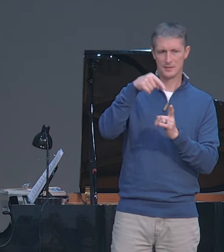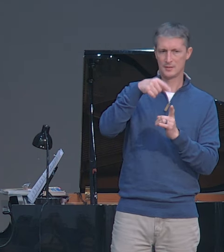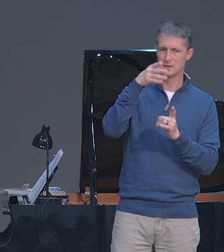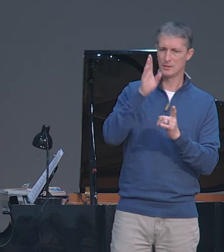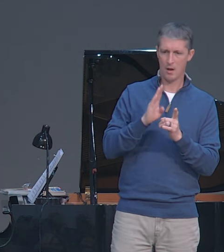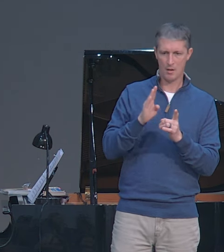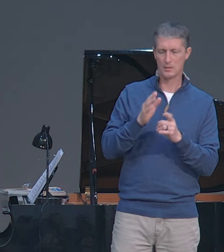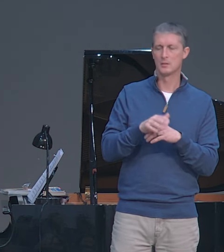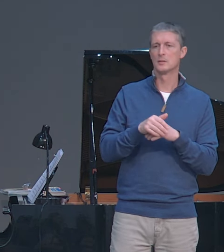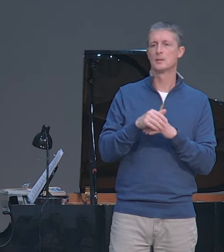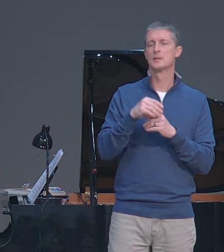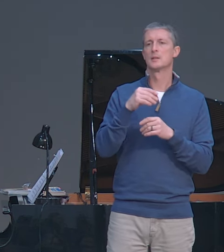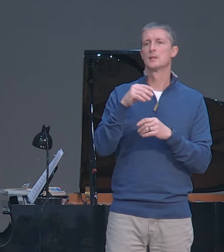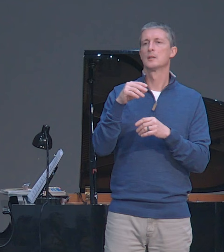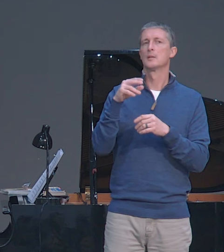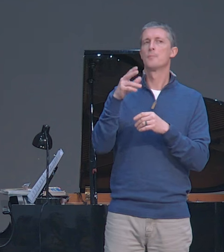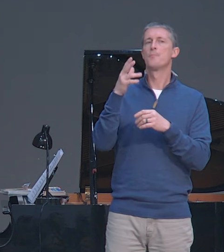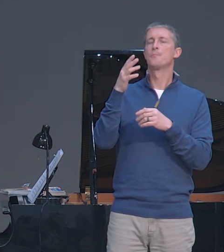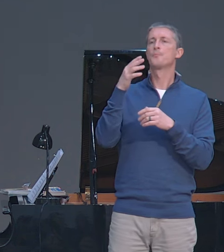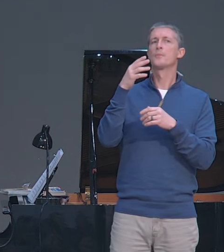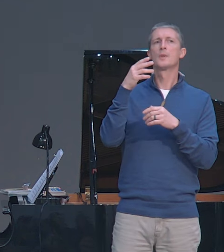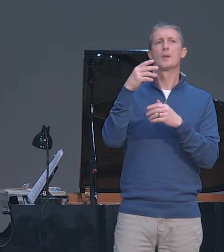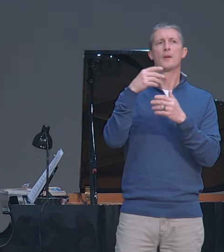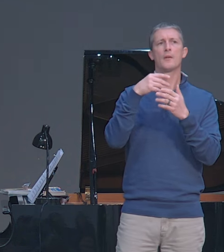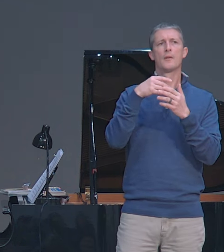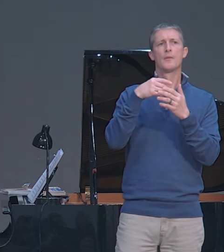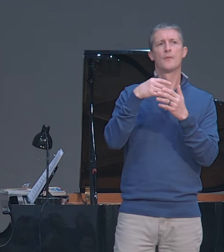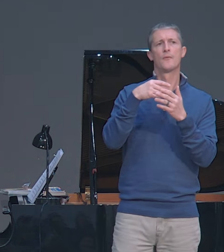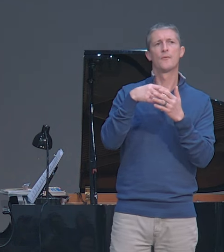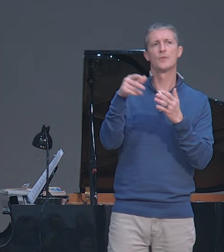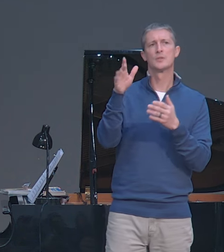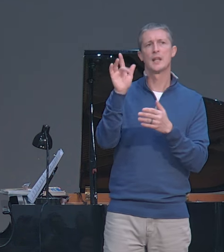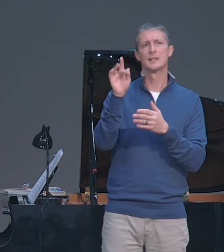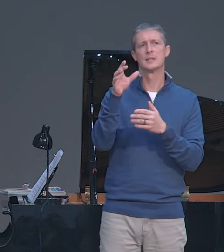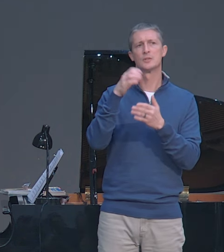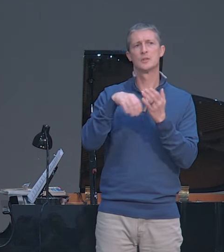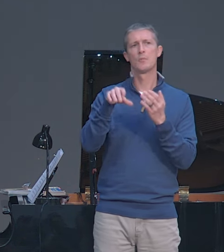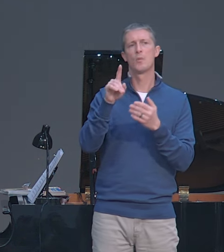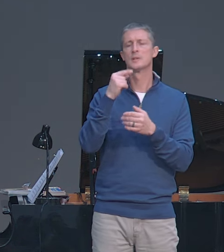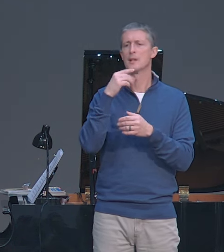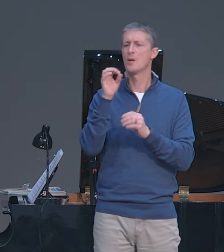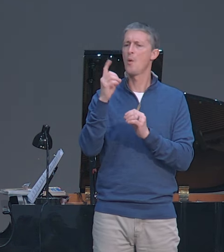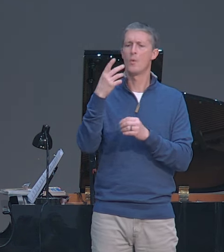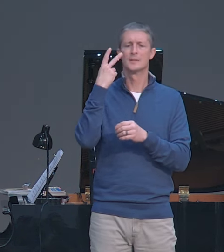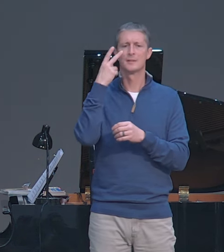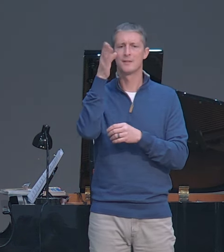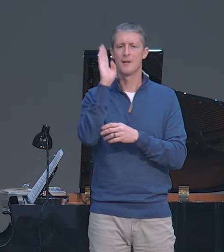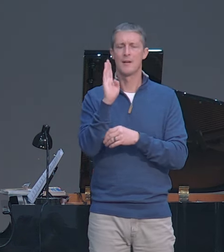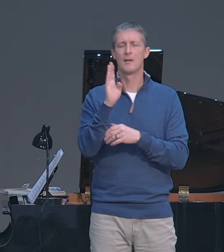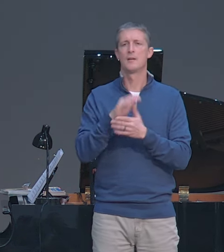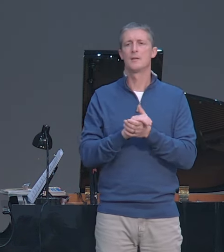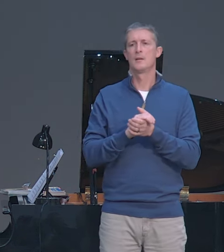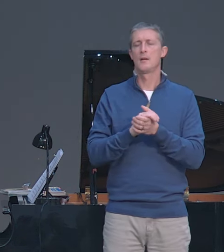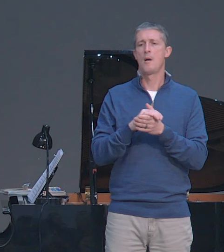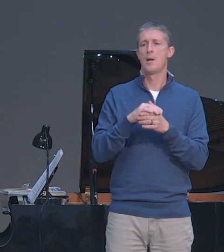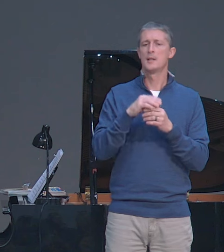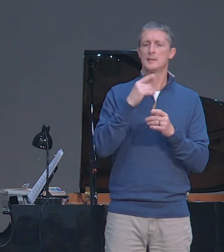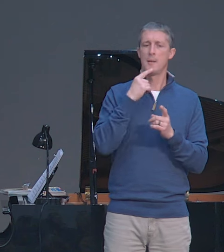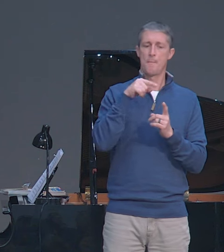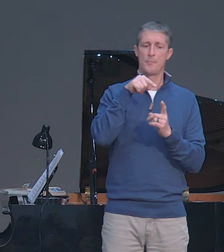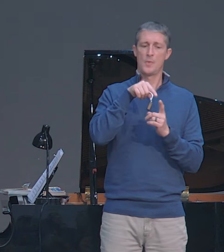right? God's spirit. He's invisible. No one has ever seen God. And then notice what John says. He says, the only